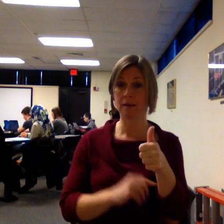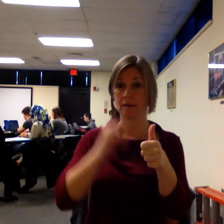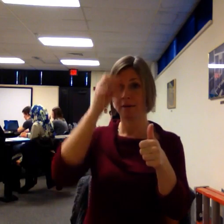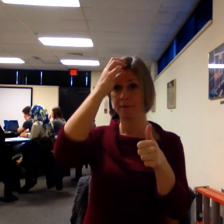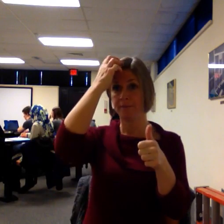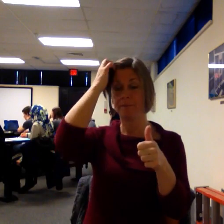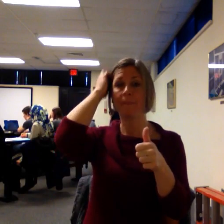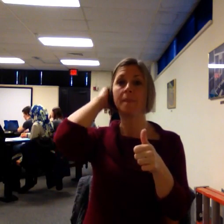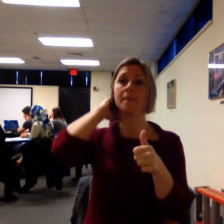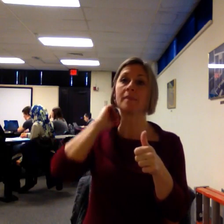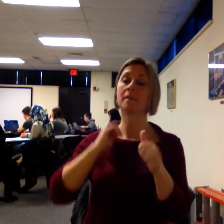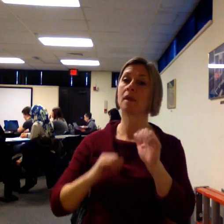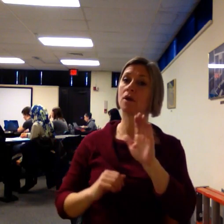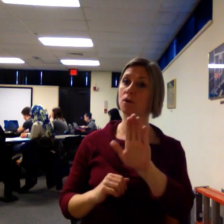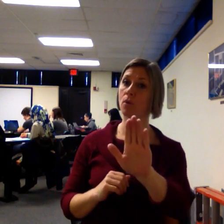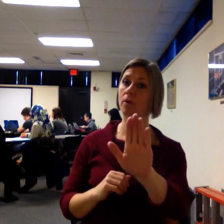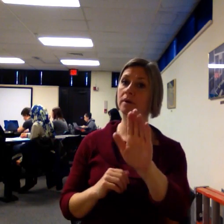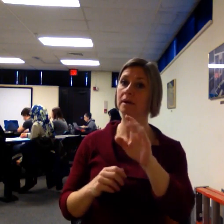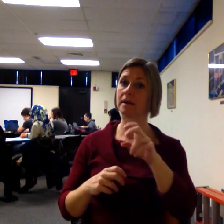your times interest earned.